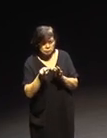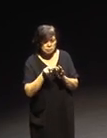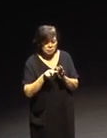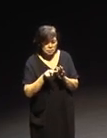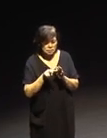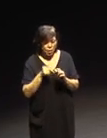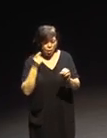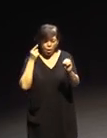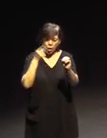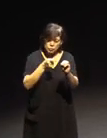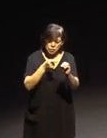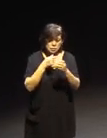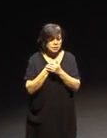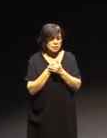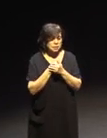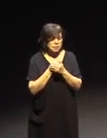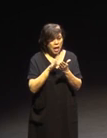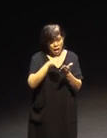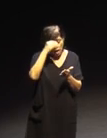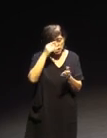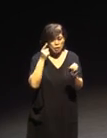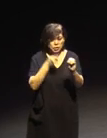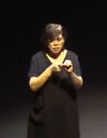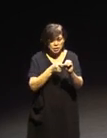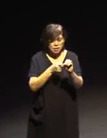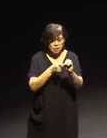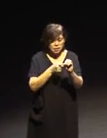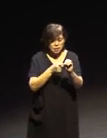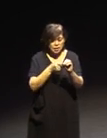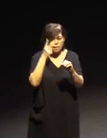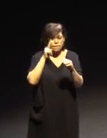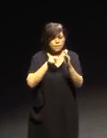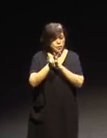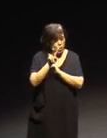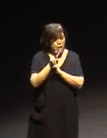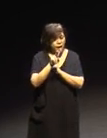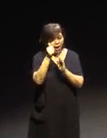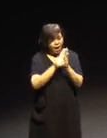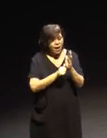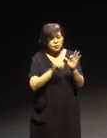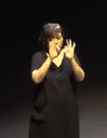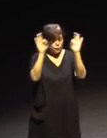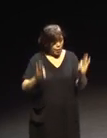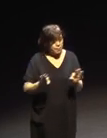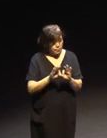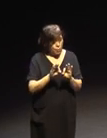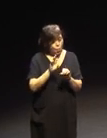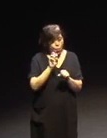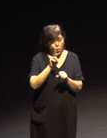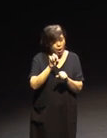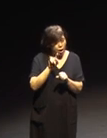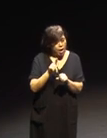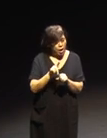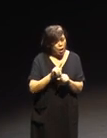learning objectives, the visual arts framework that we have to, you know, so all of us who work in the